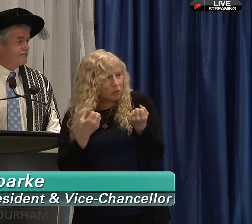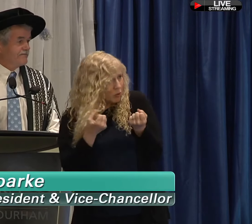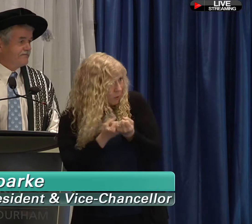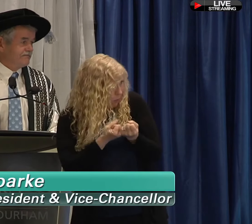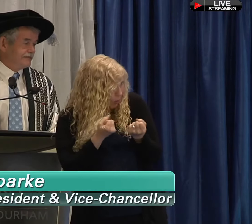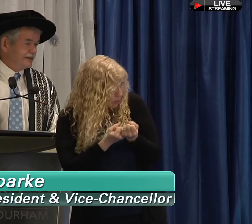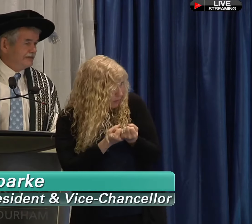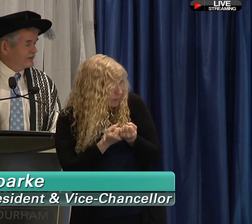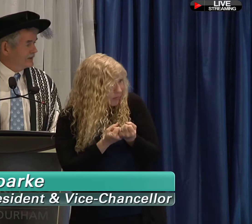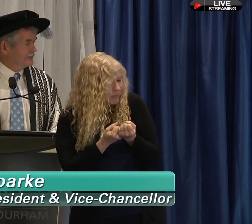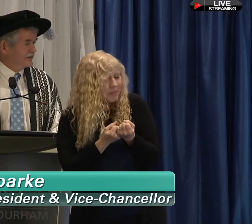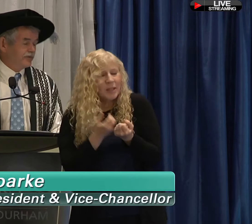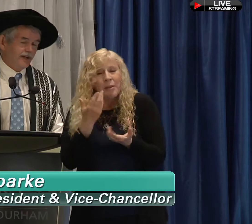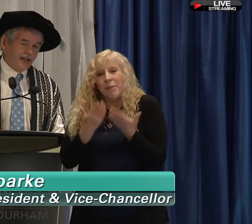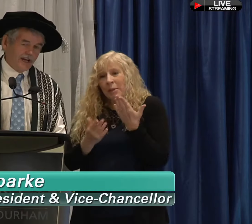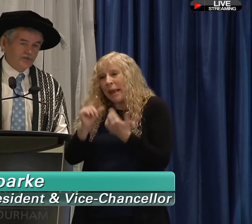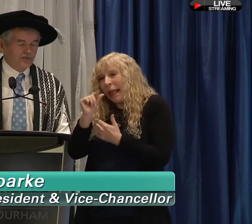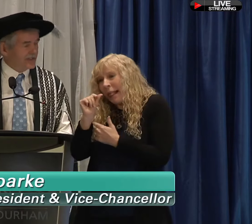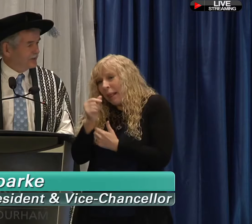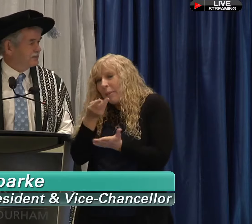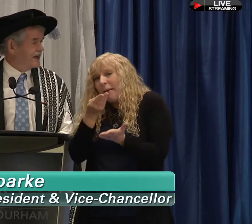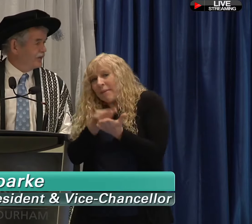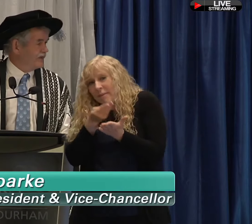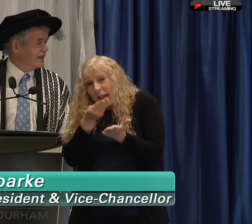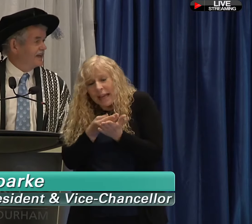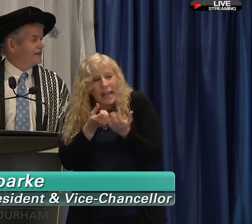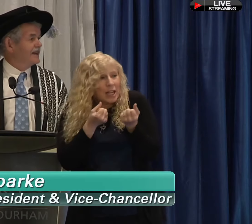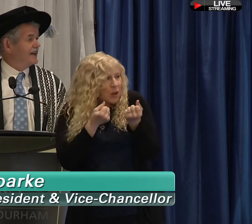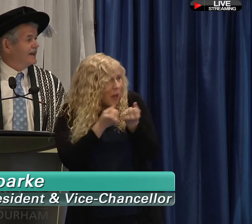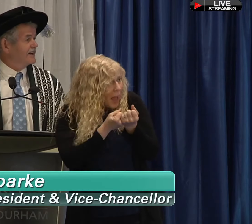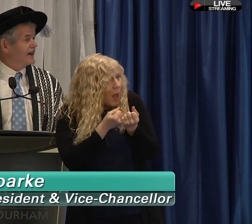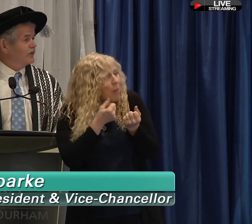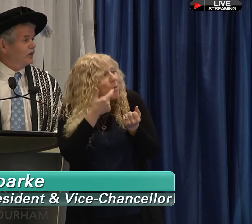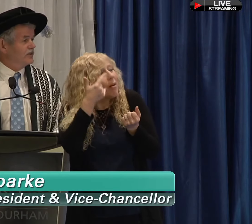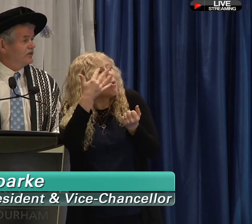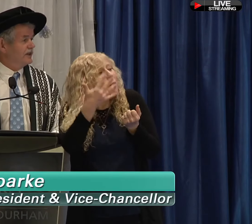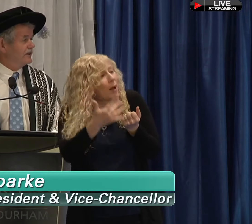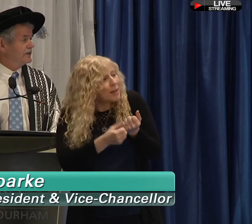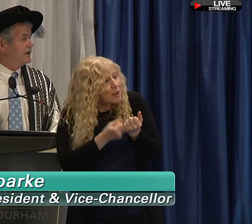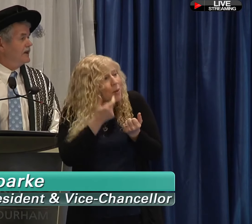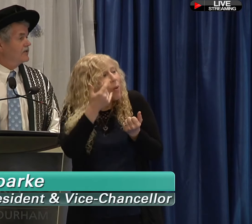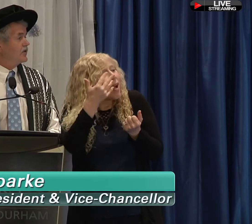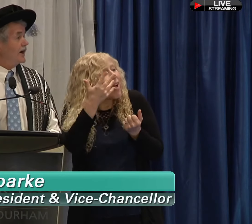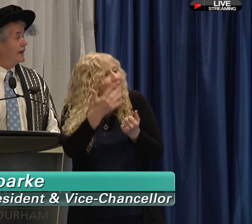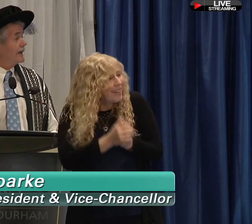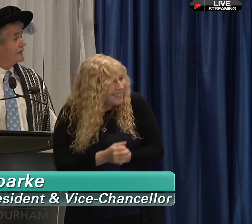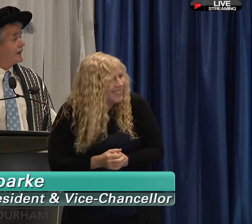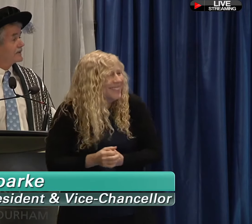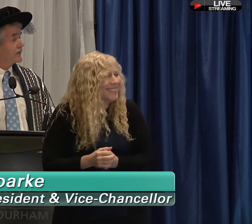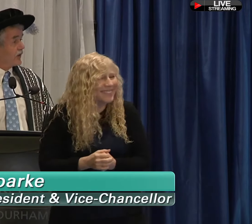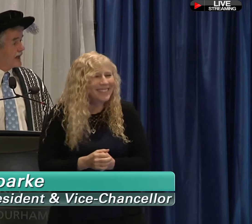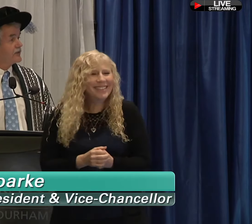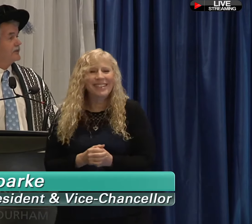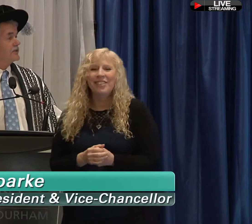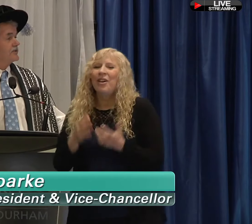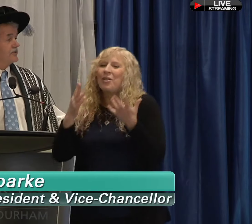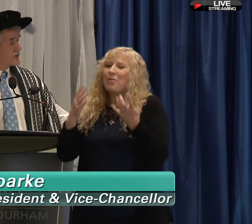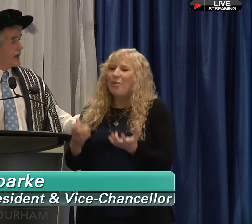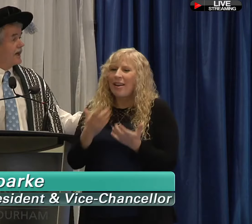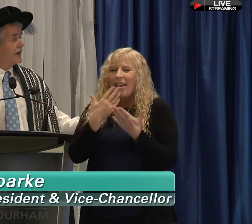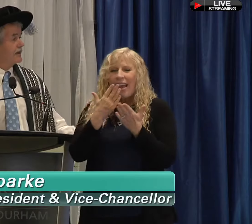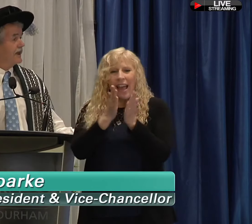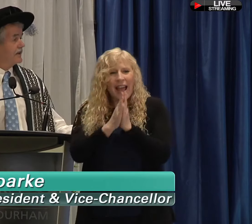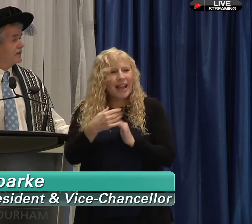network. Maybe even a little bit of financial help now and then when you need it. So I'd like to ask the graduands